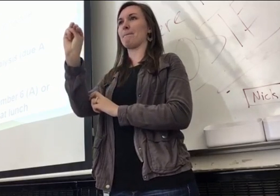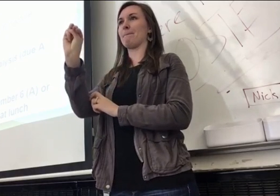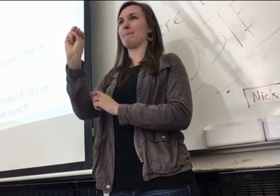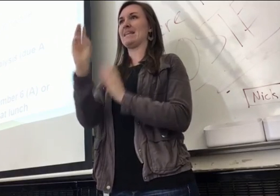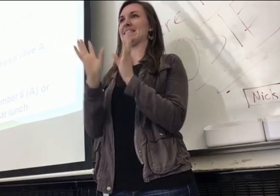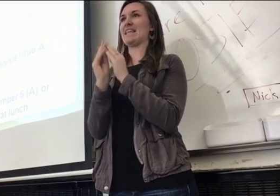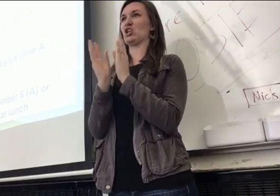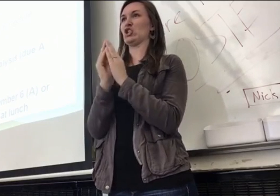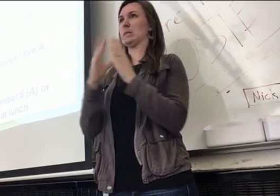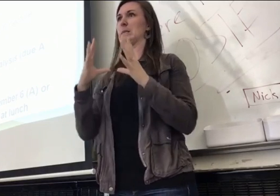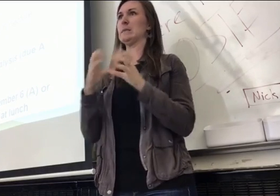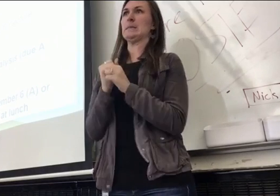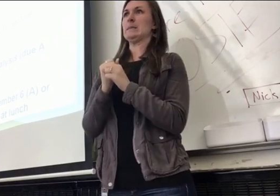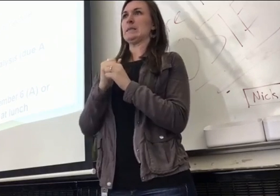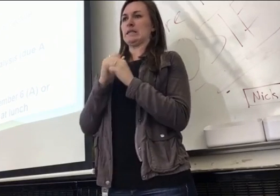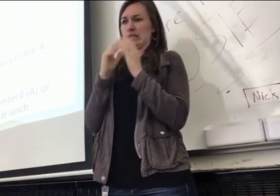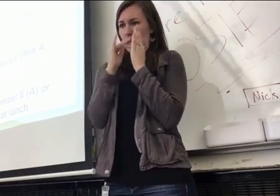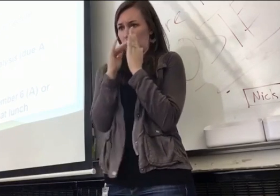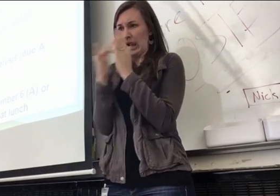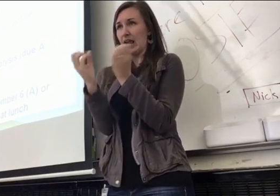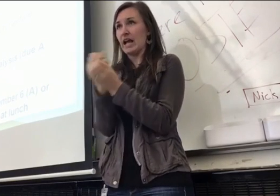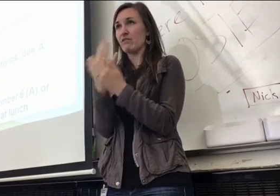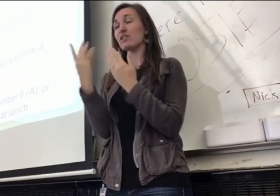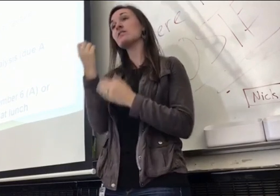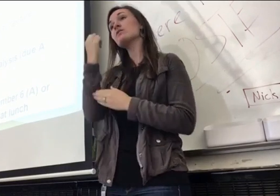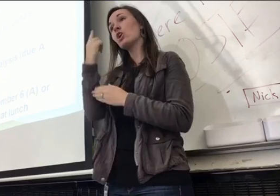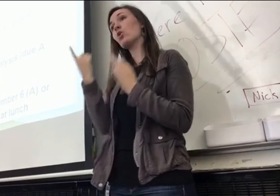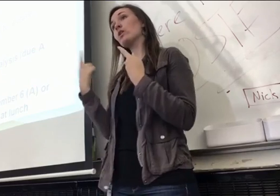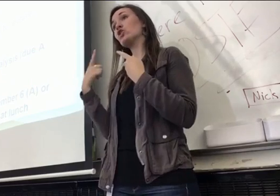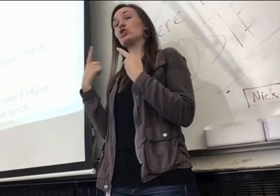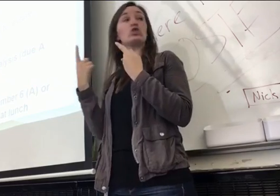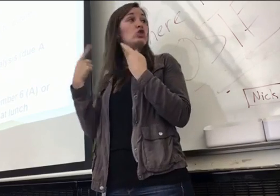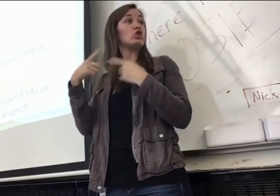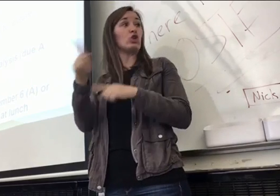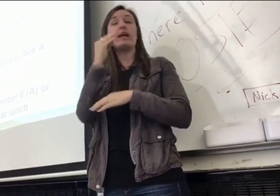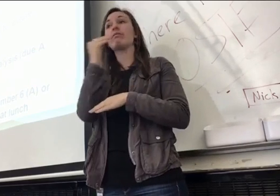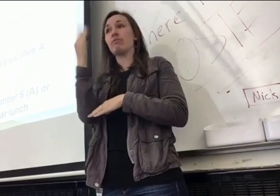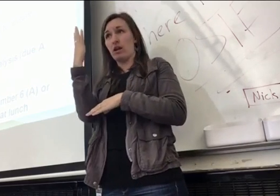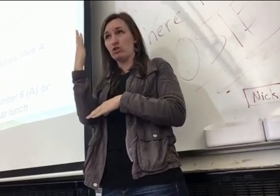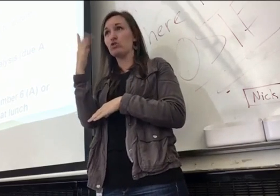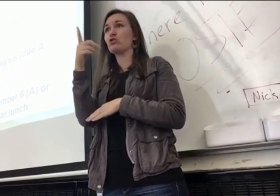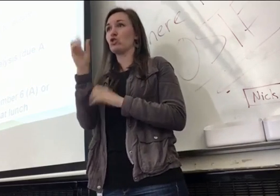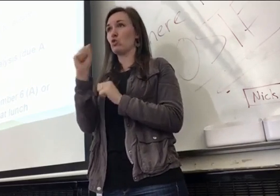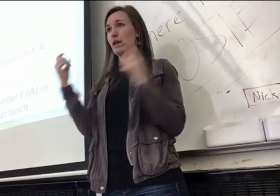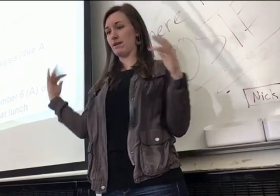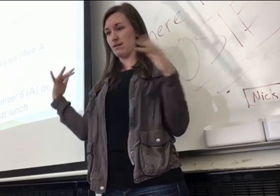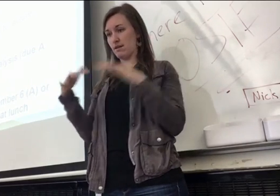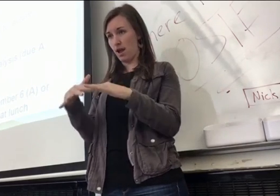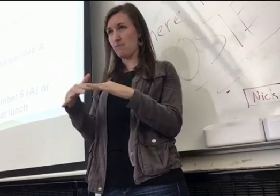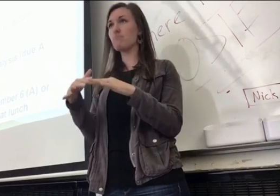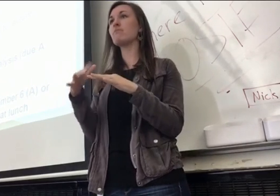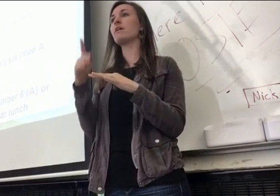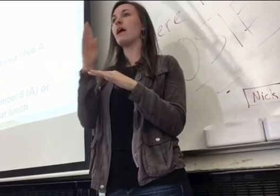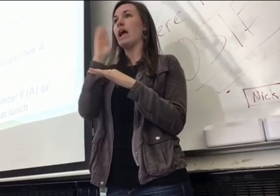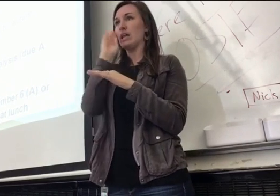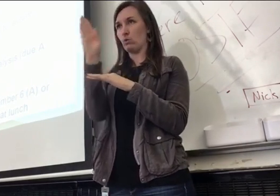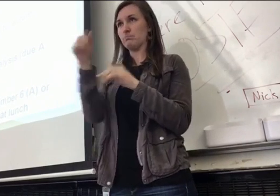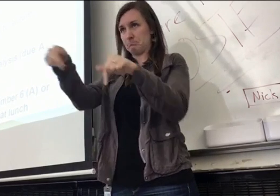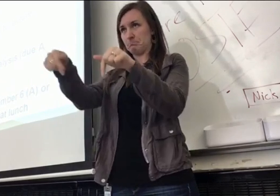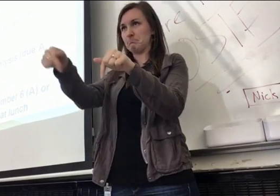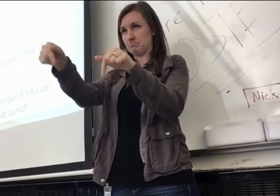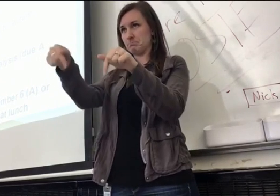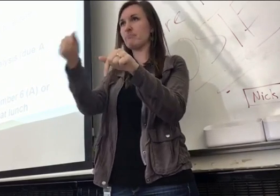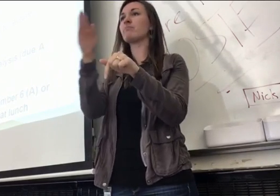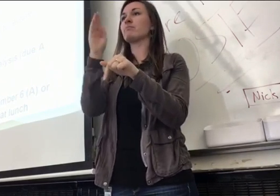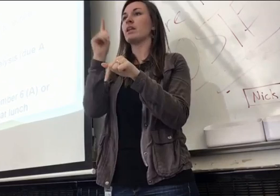So, on this date, next Wednesday at lunch, we're going to have a cram session in here. Anybody can come, and that will allow you to be able